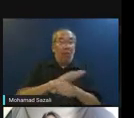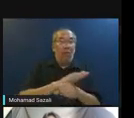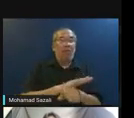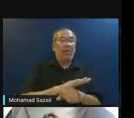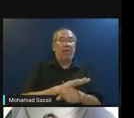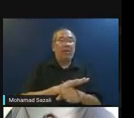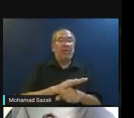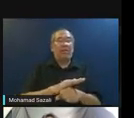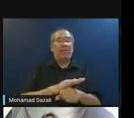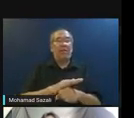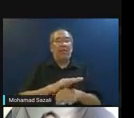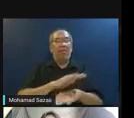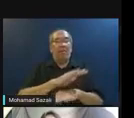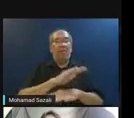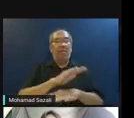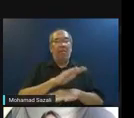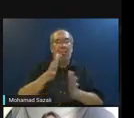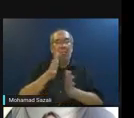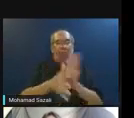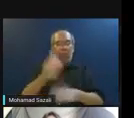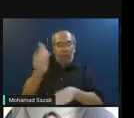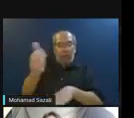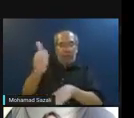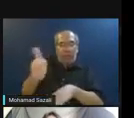deaf because it had the same linguistic